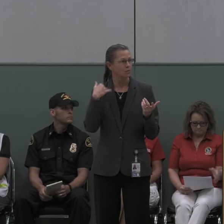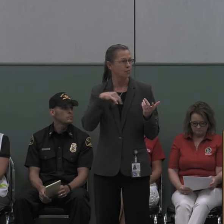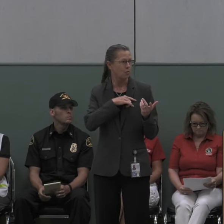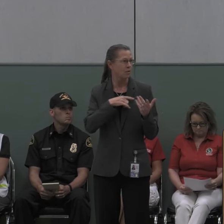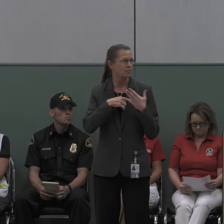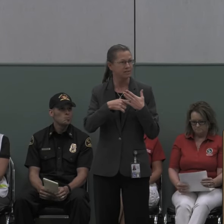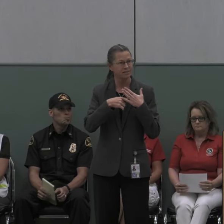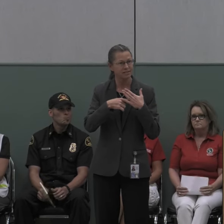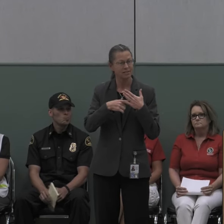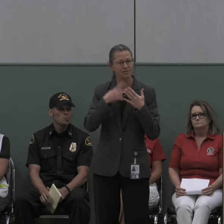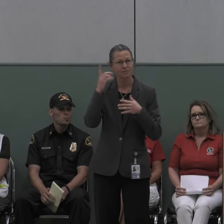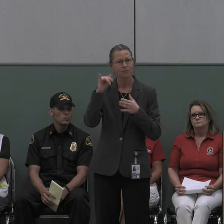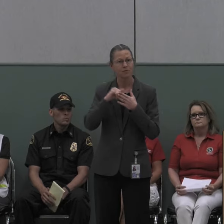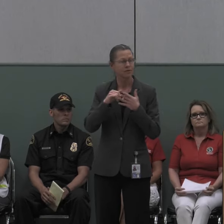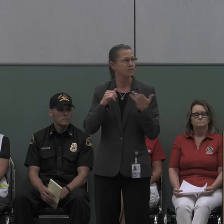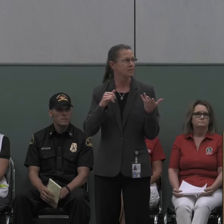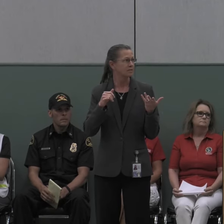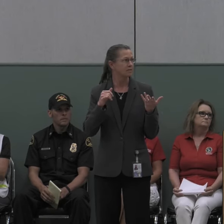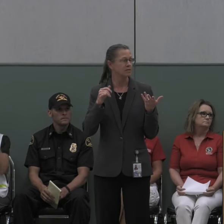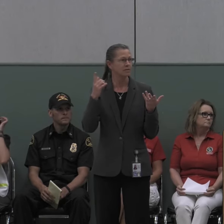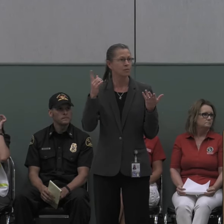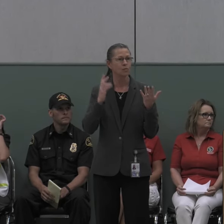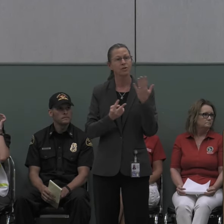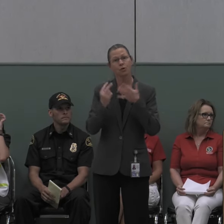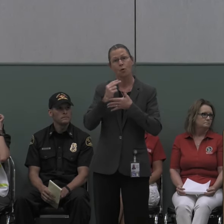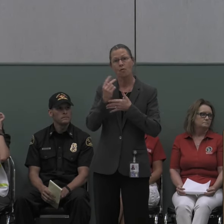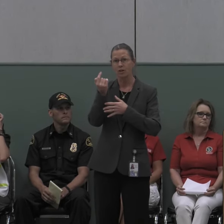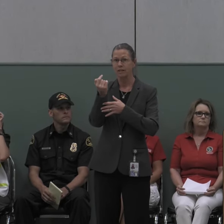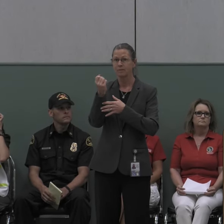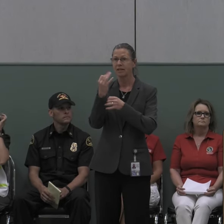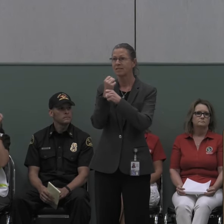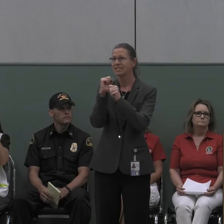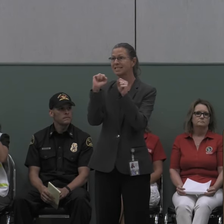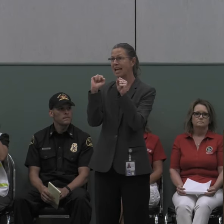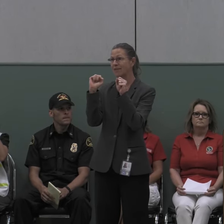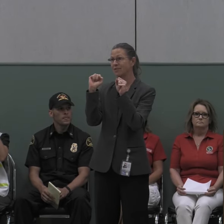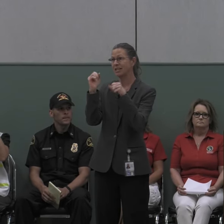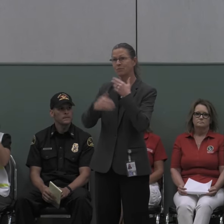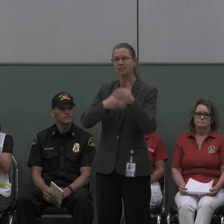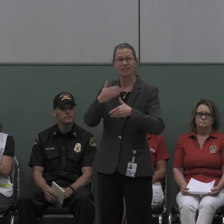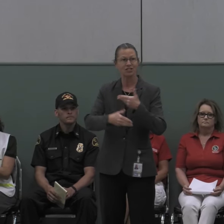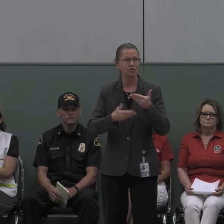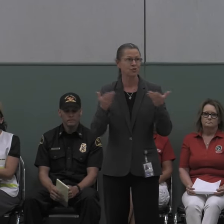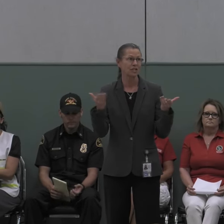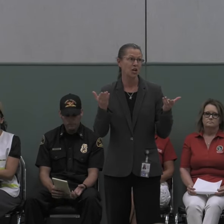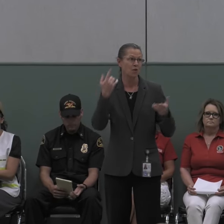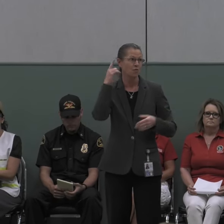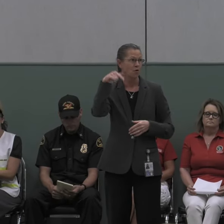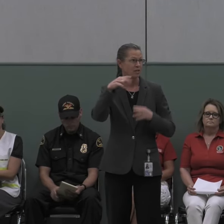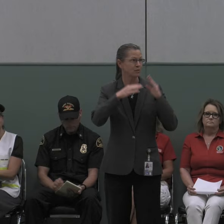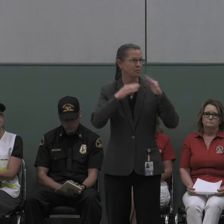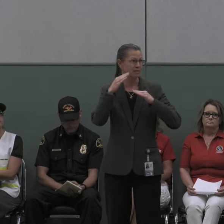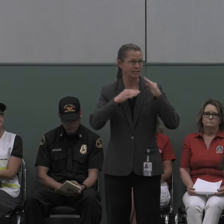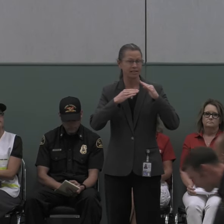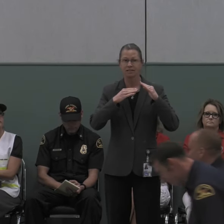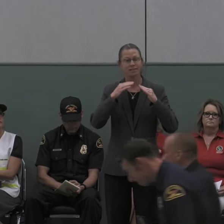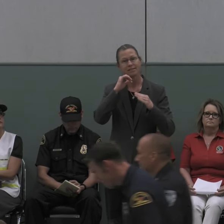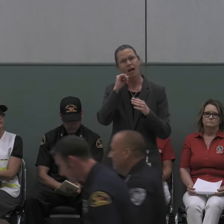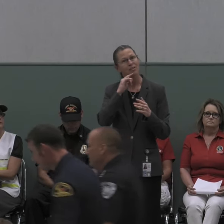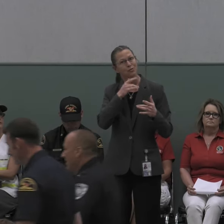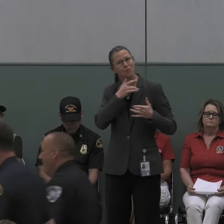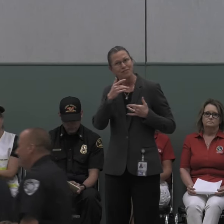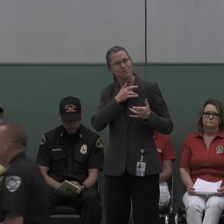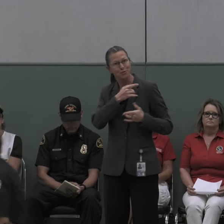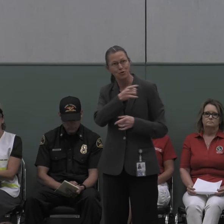incident. First off, we're going to go over a little bit of the safety procedures here in this building. This is not to worry you or anything like that. I do